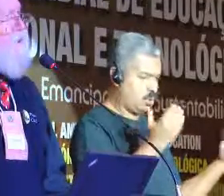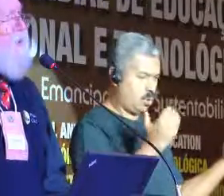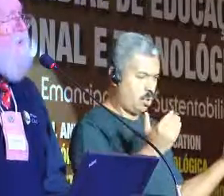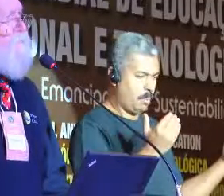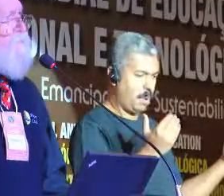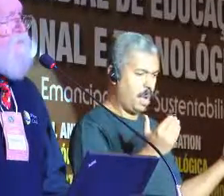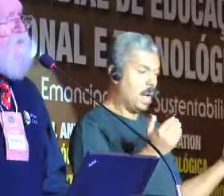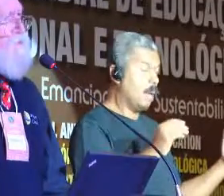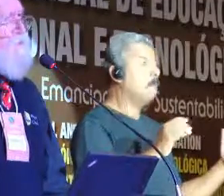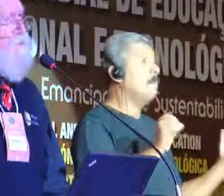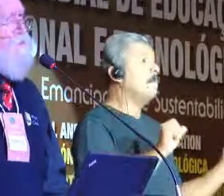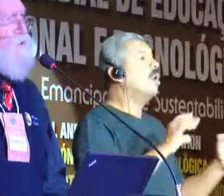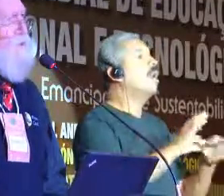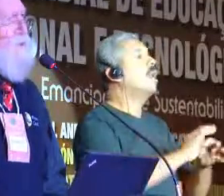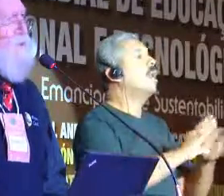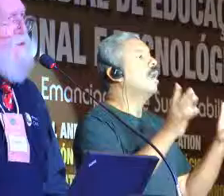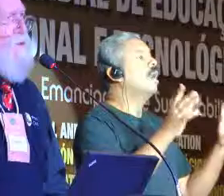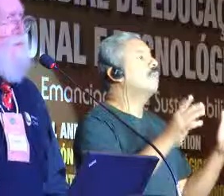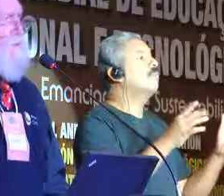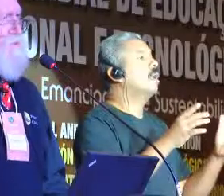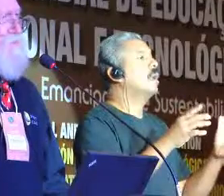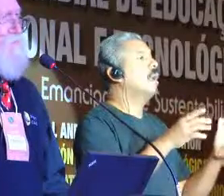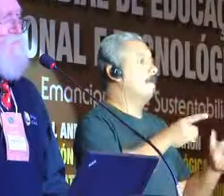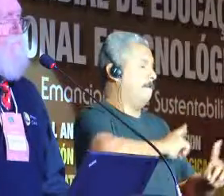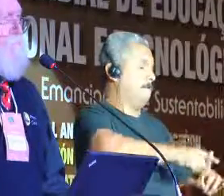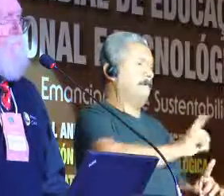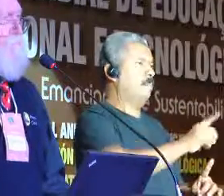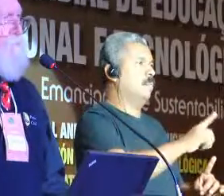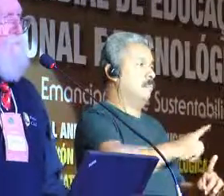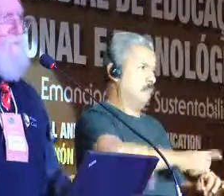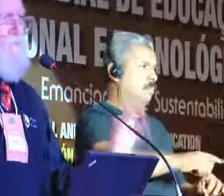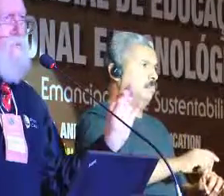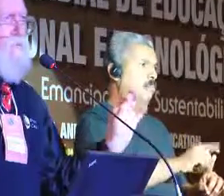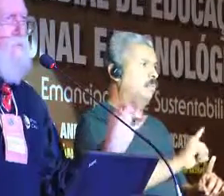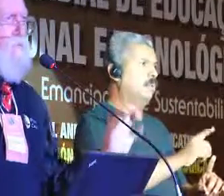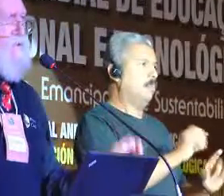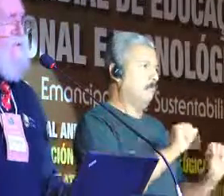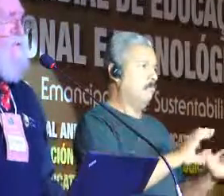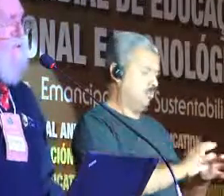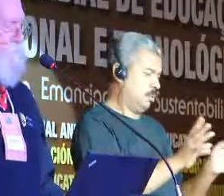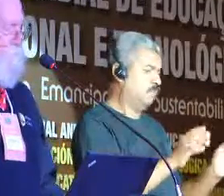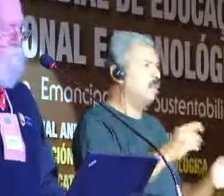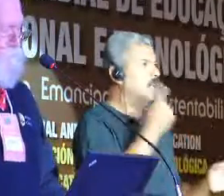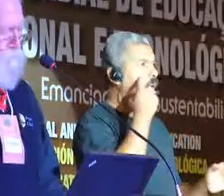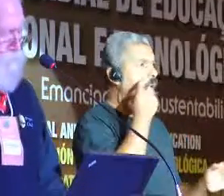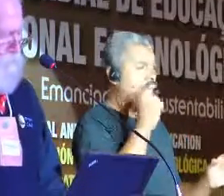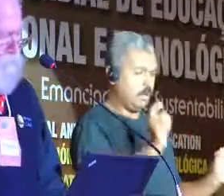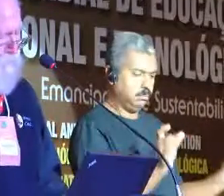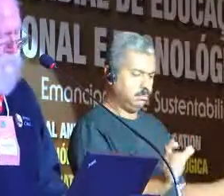There's a little operating system called TinyOS that's very, very small.